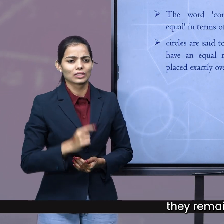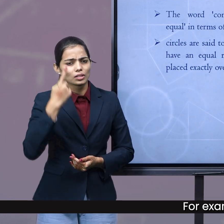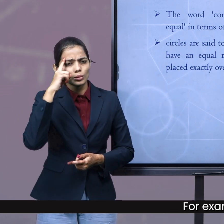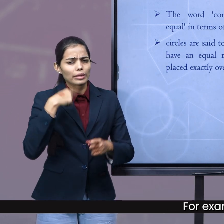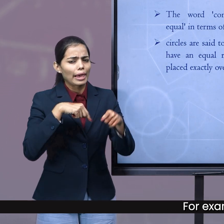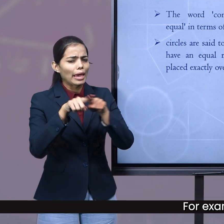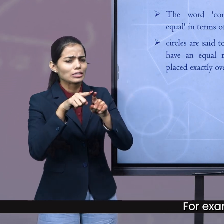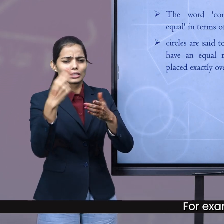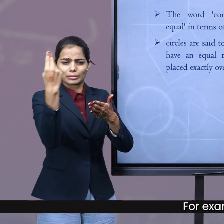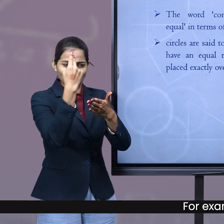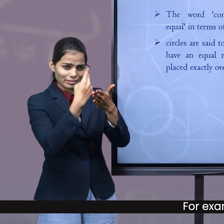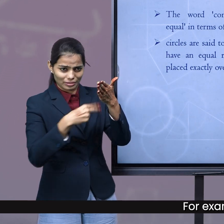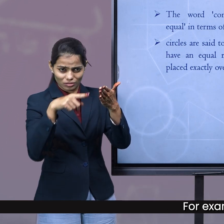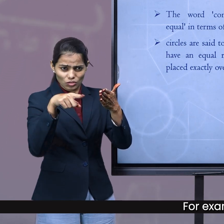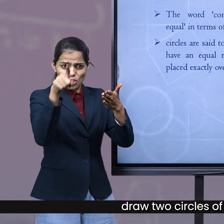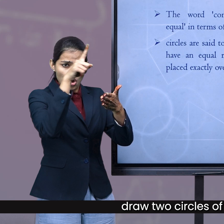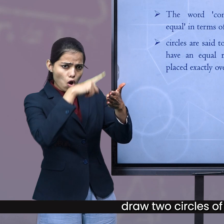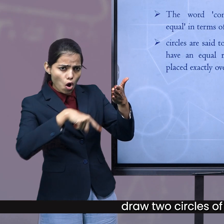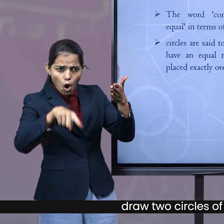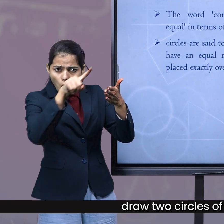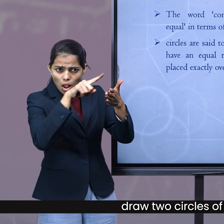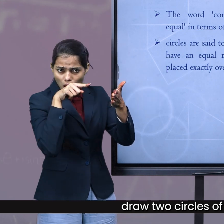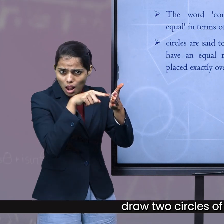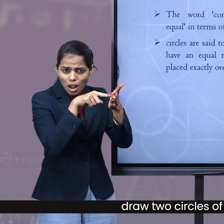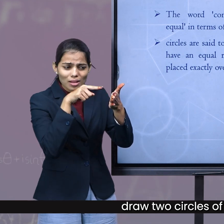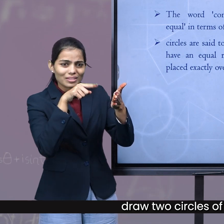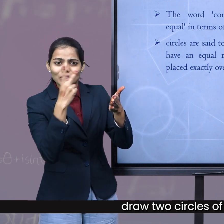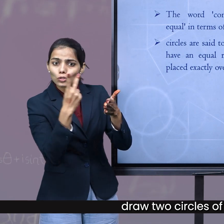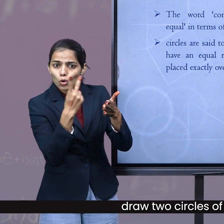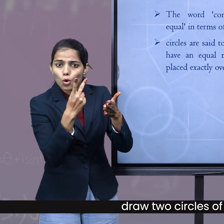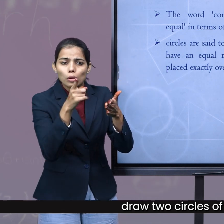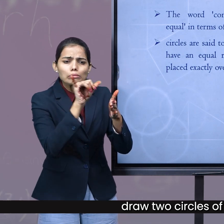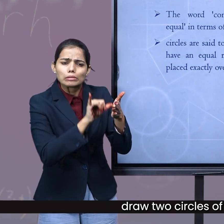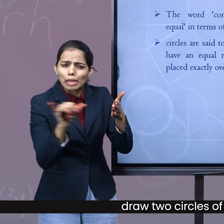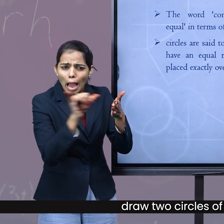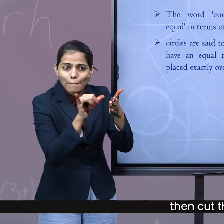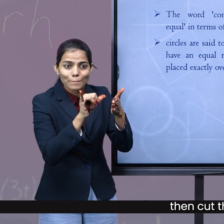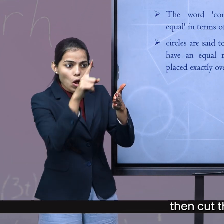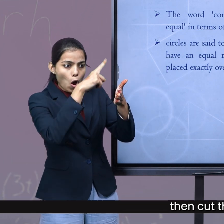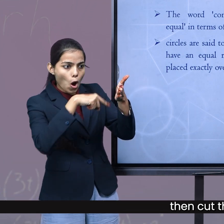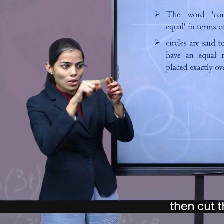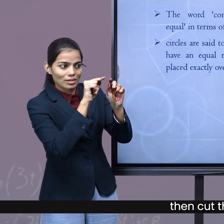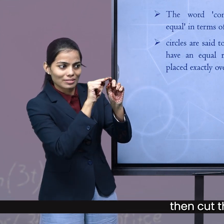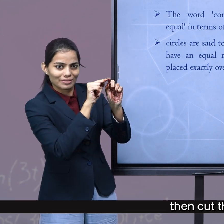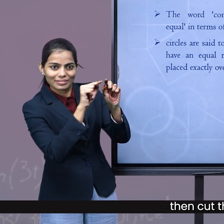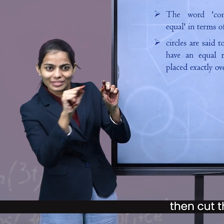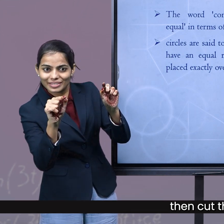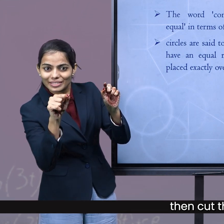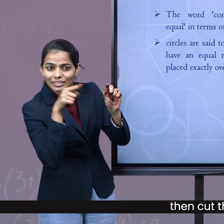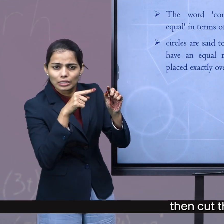For example, draw two circles of the same radius, then cut them out